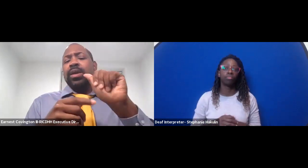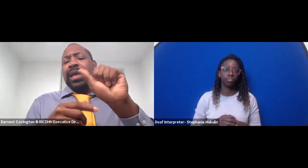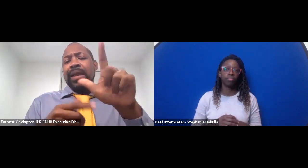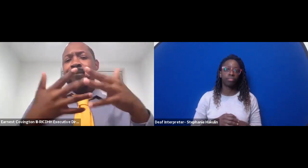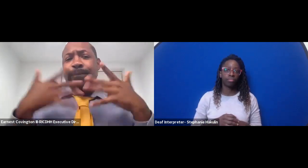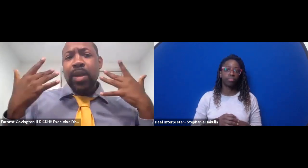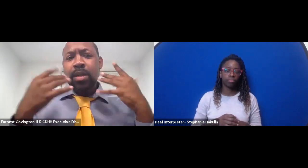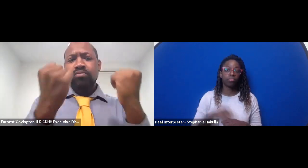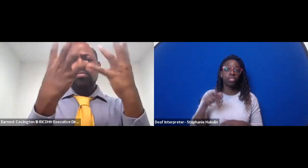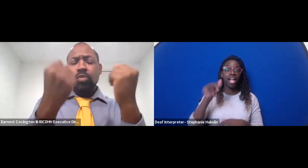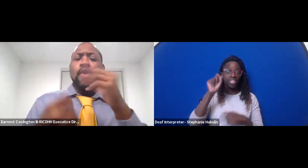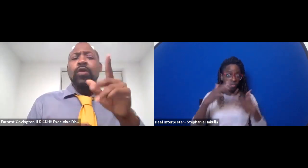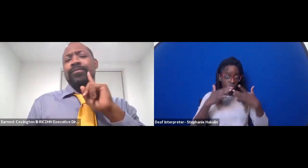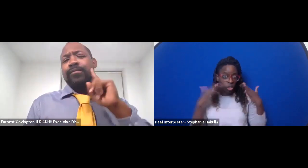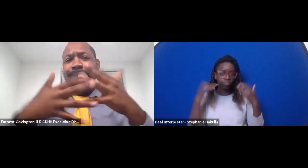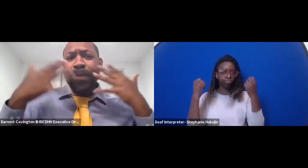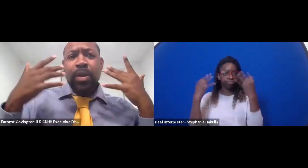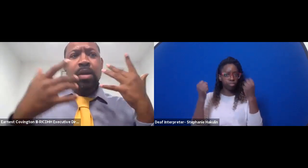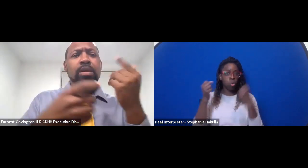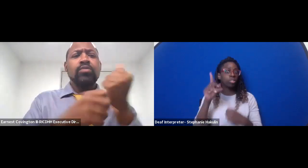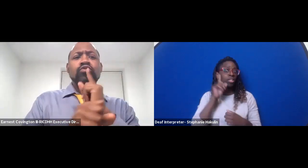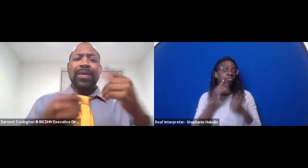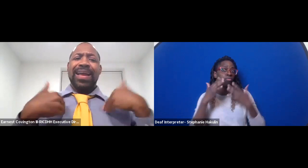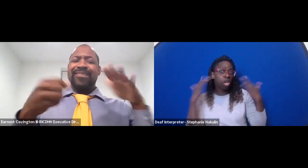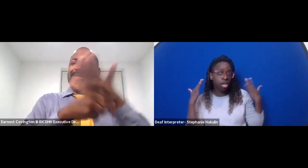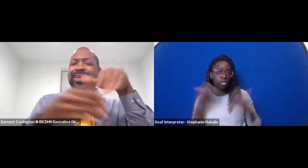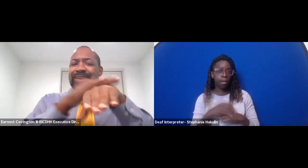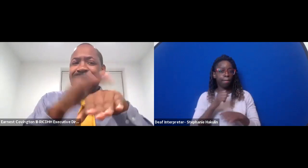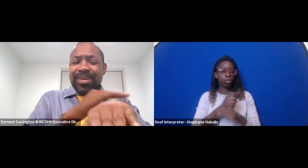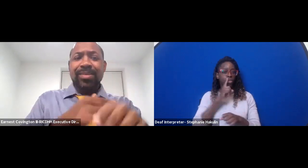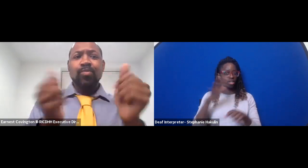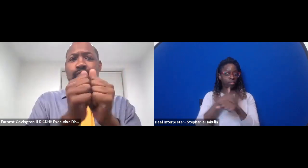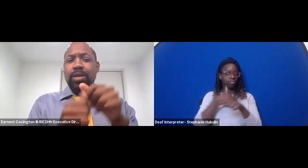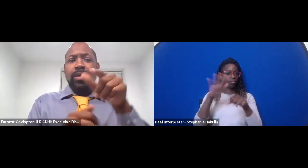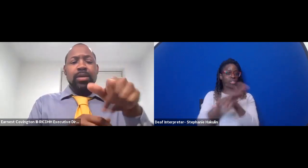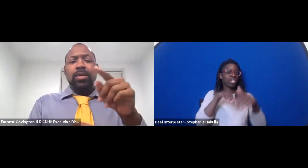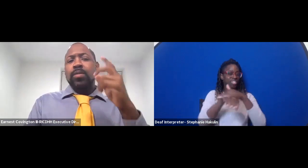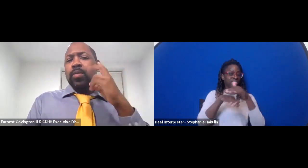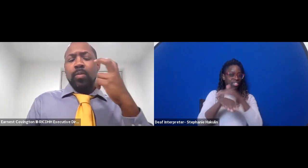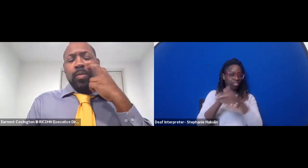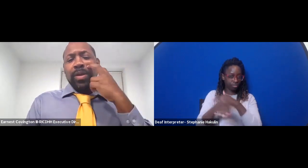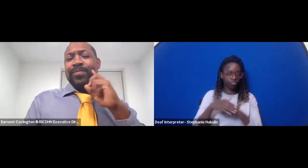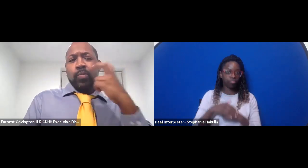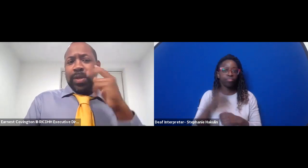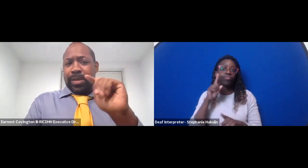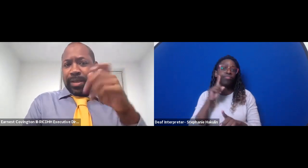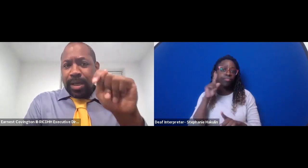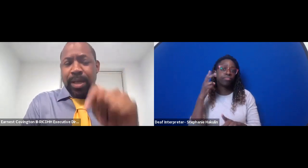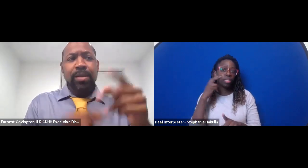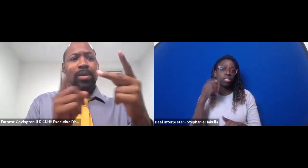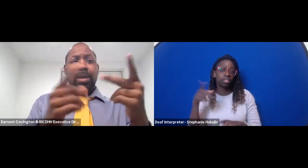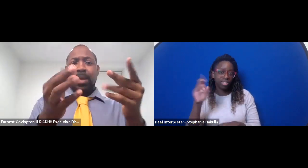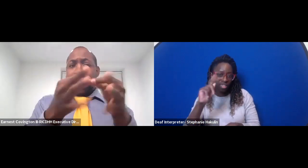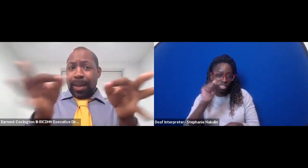not deaf, to make sure that it's ASL friendly or deaf friendly, and that all the information is